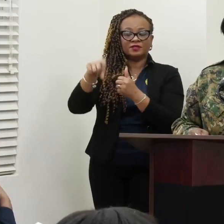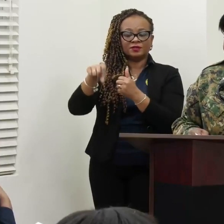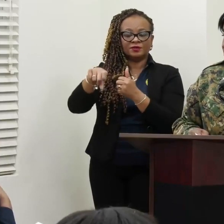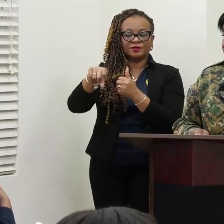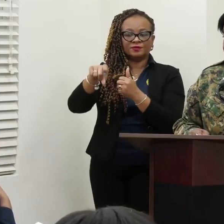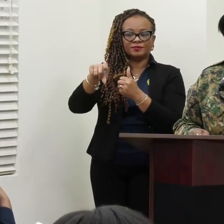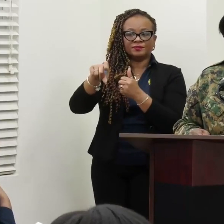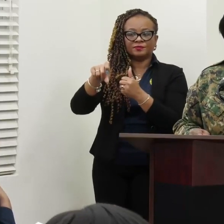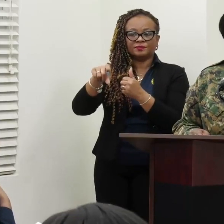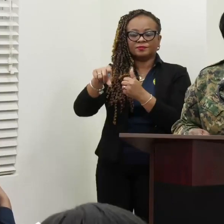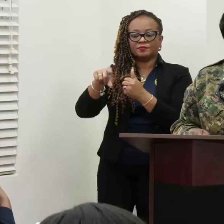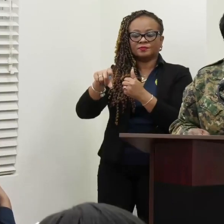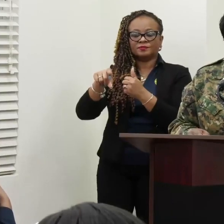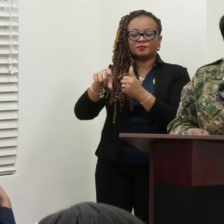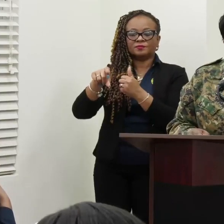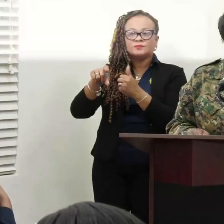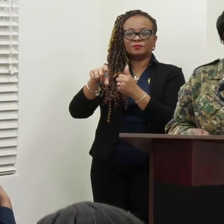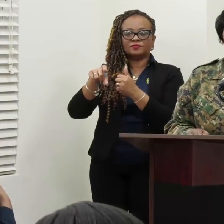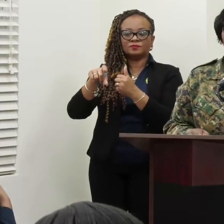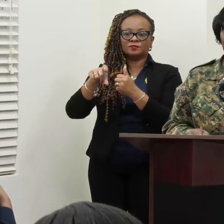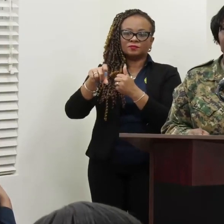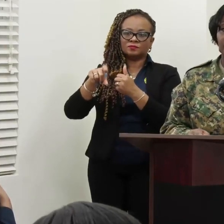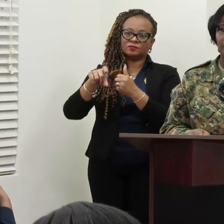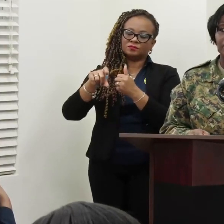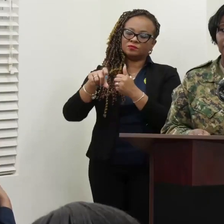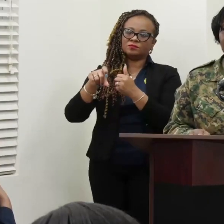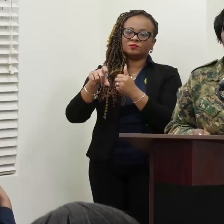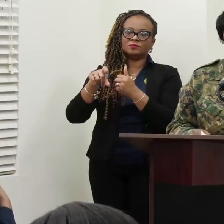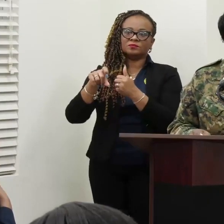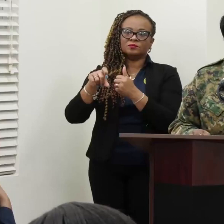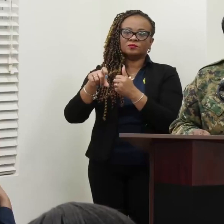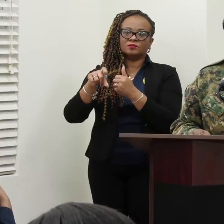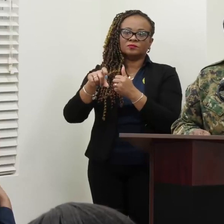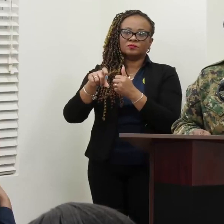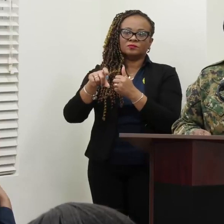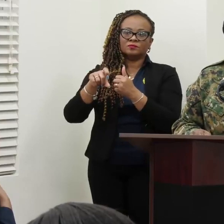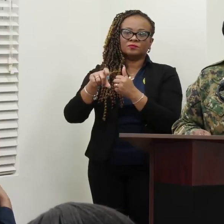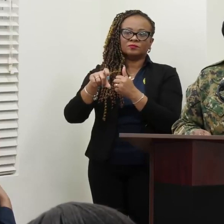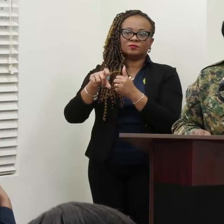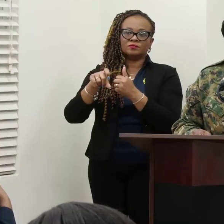Tout Marine Defense was also now Bimini Yaptan.